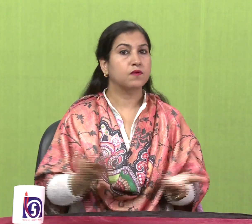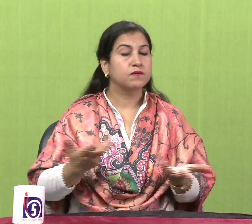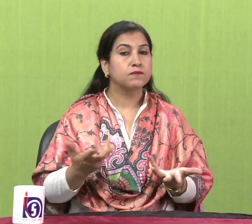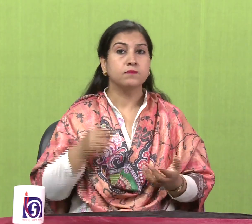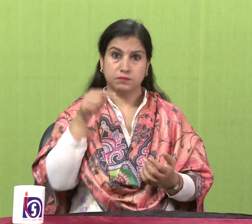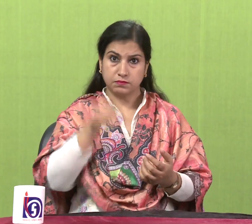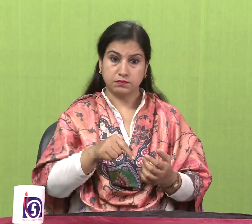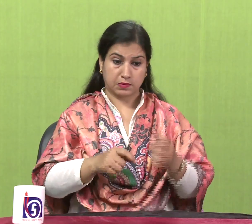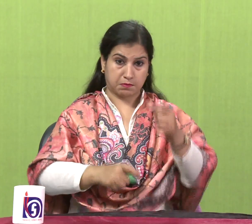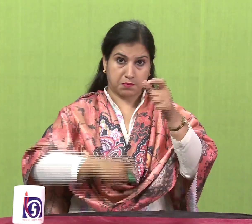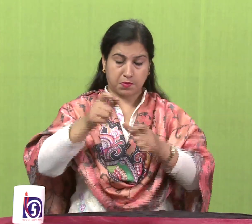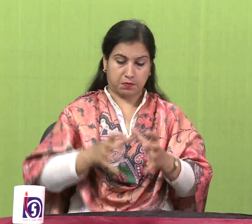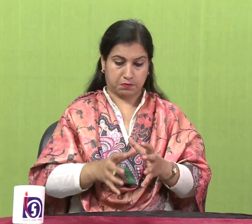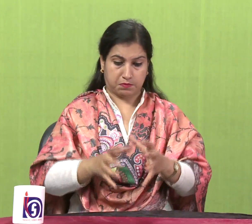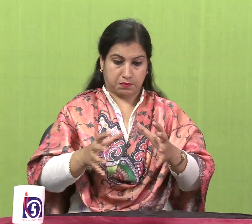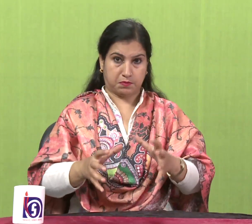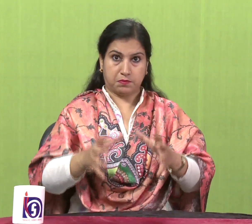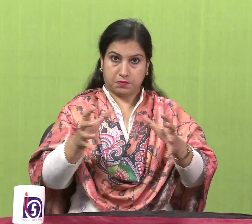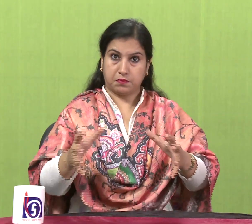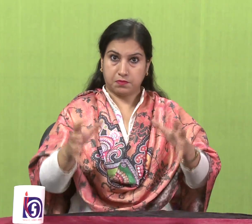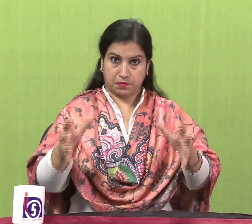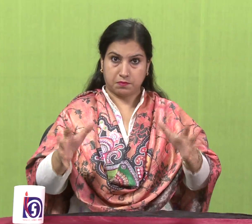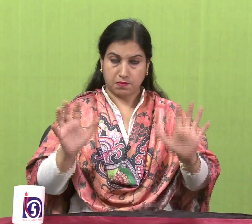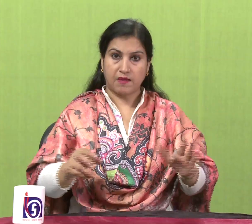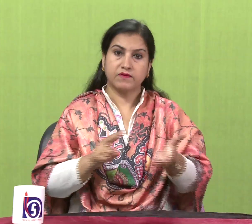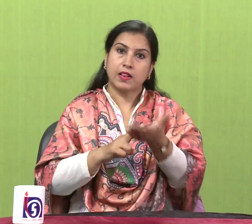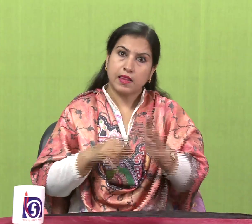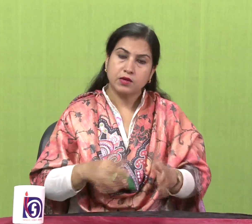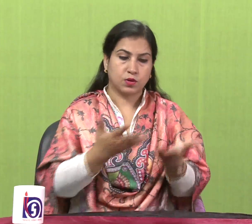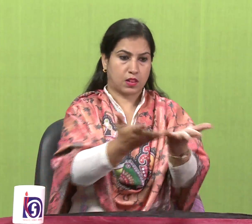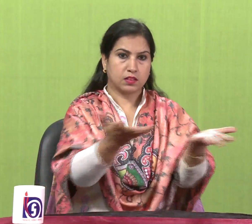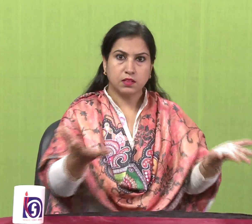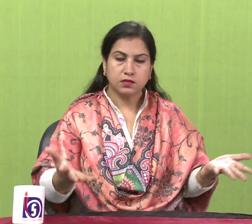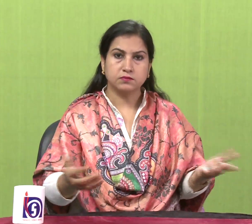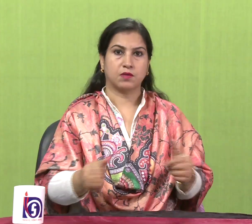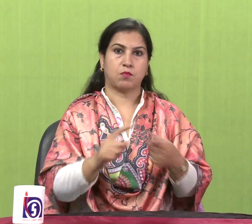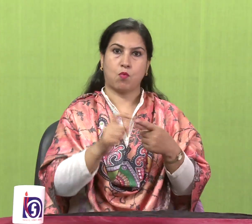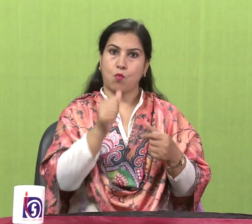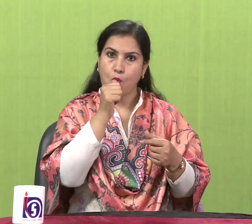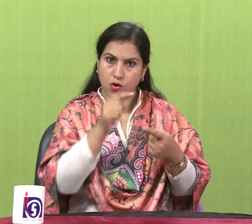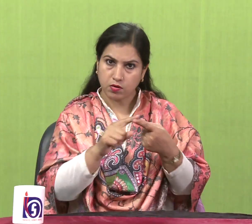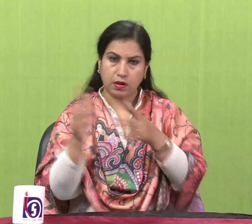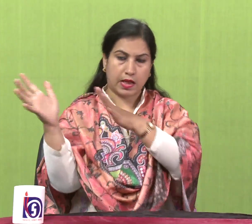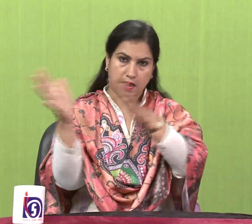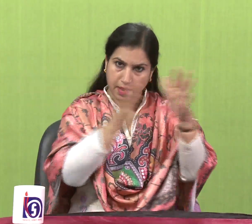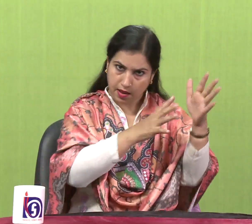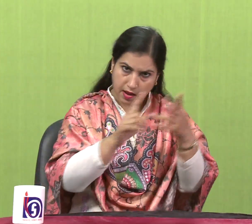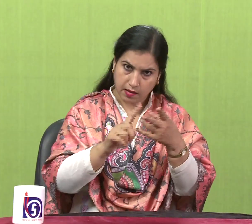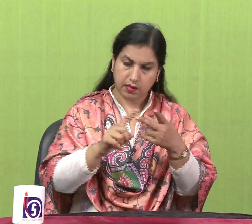Because due to growing population, the natural source like water, air, tree,